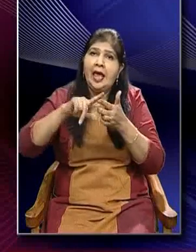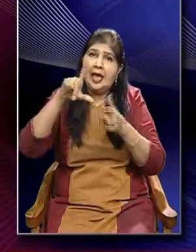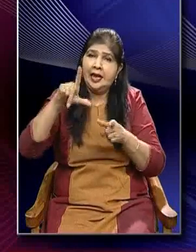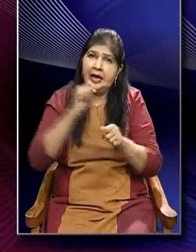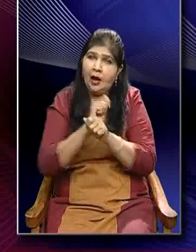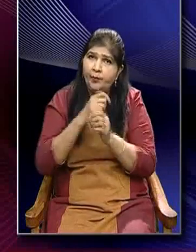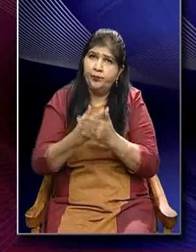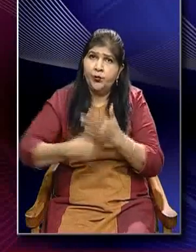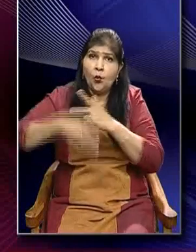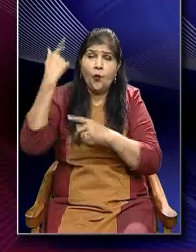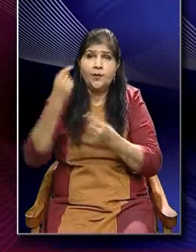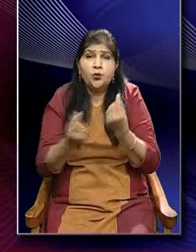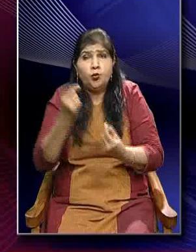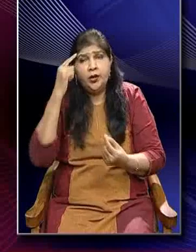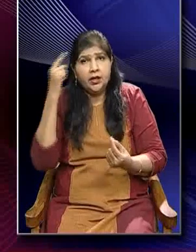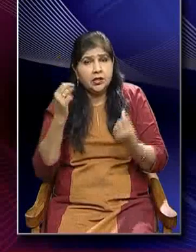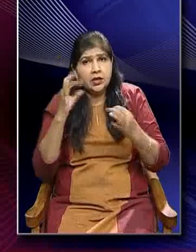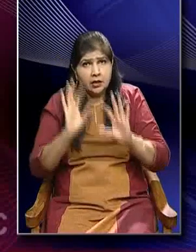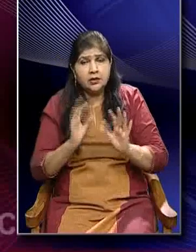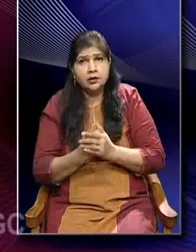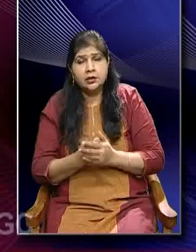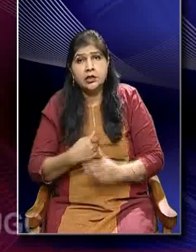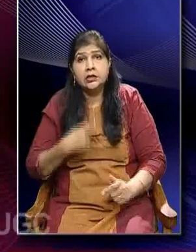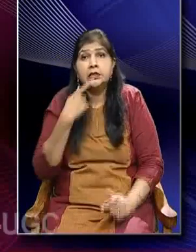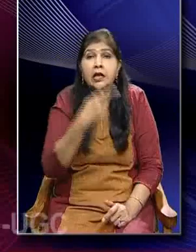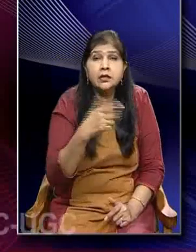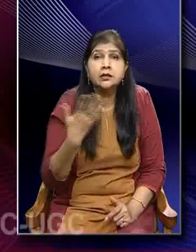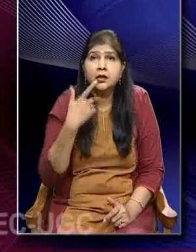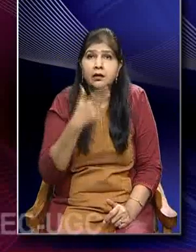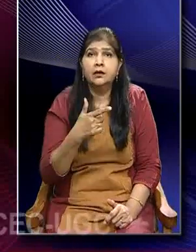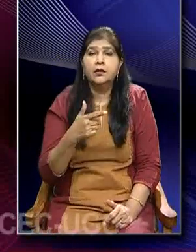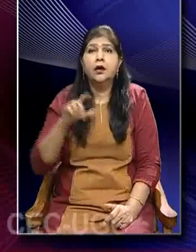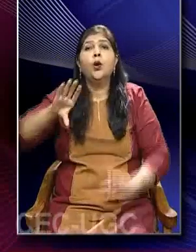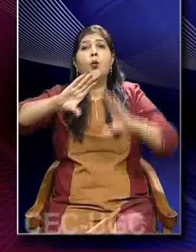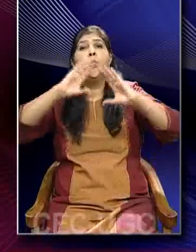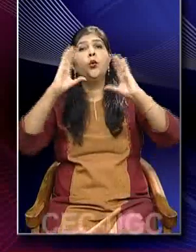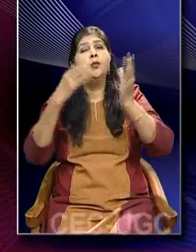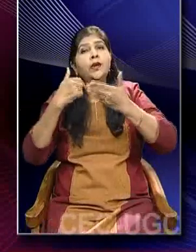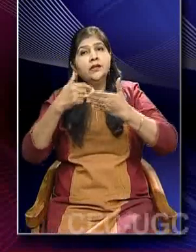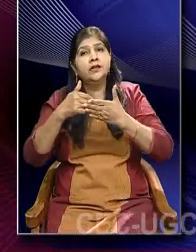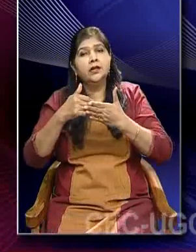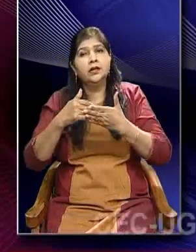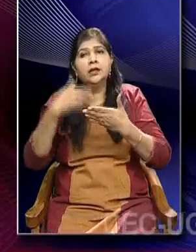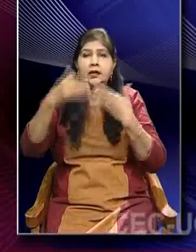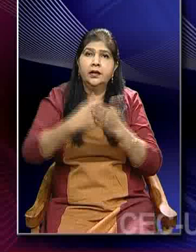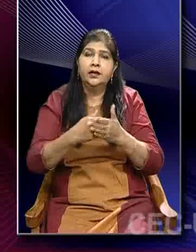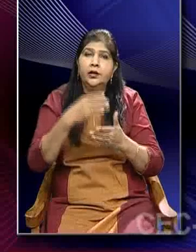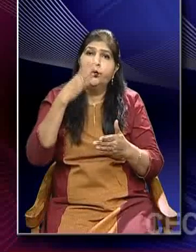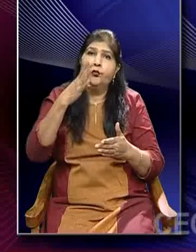the very famous political scientist, suggested that globalization has